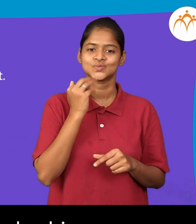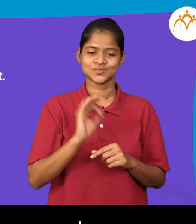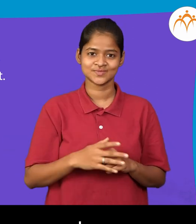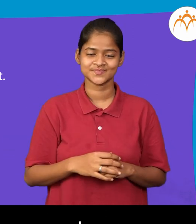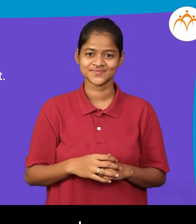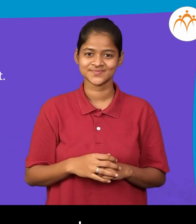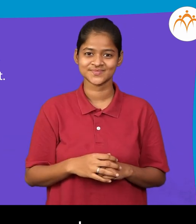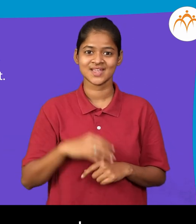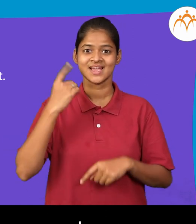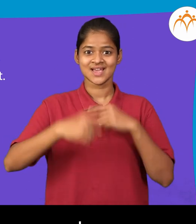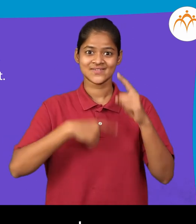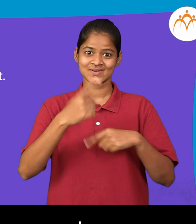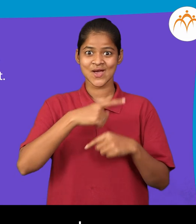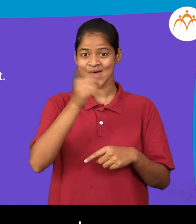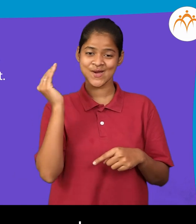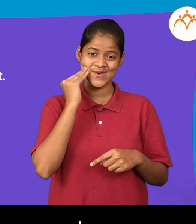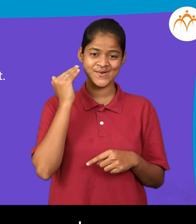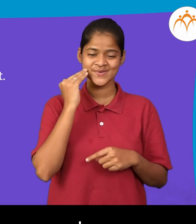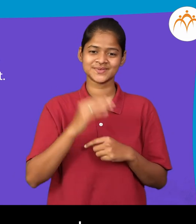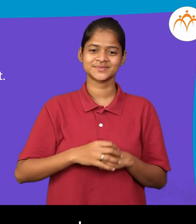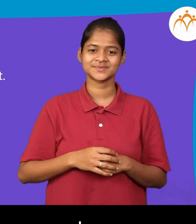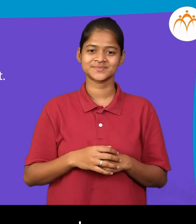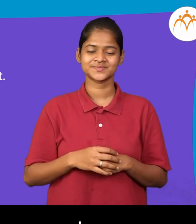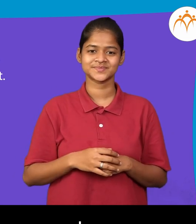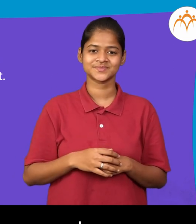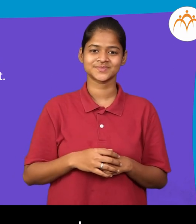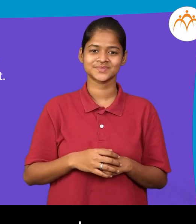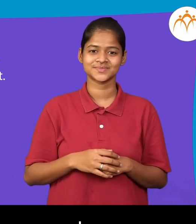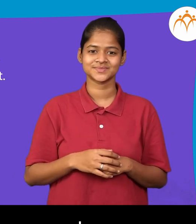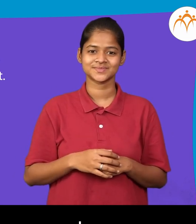Juicy and sweet. Everyone knows.